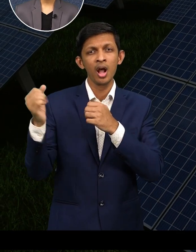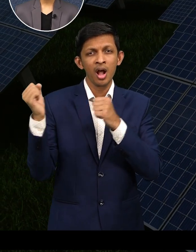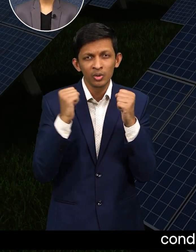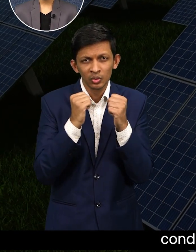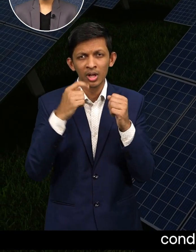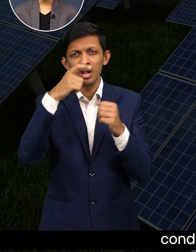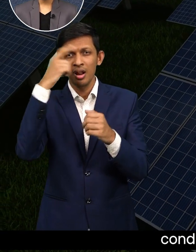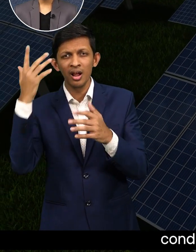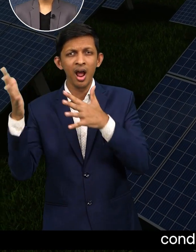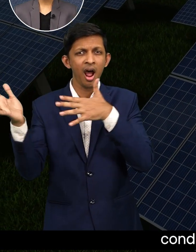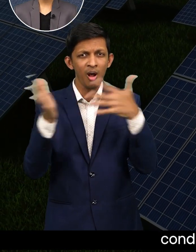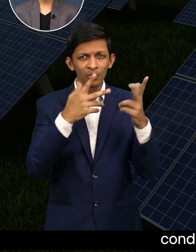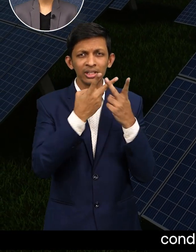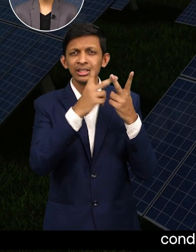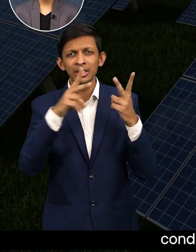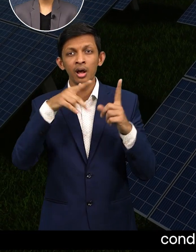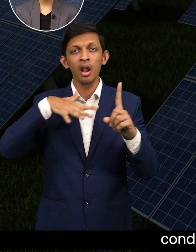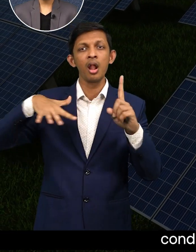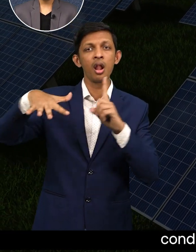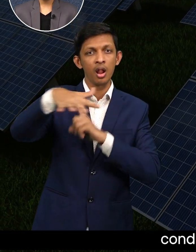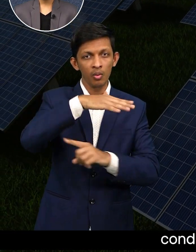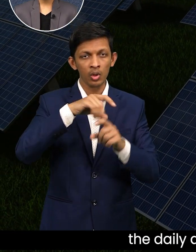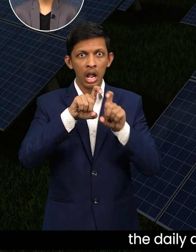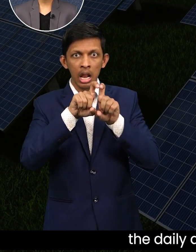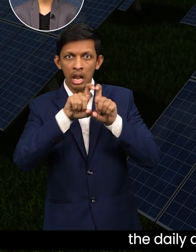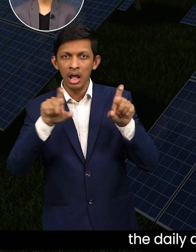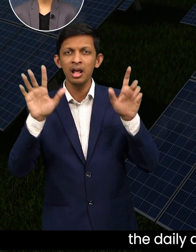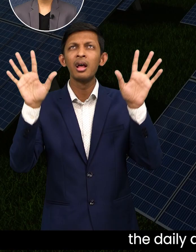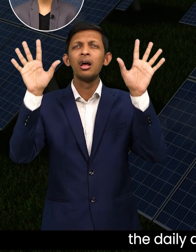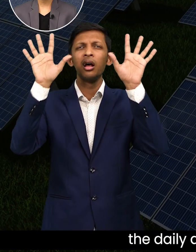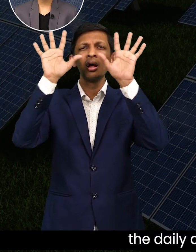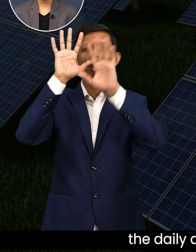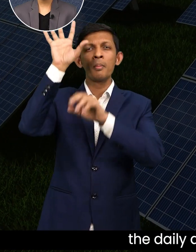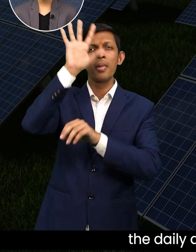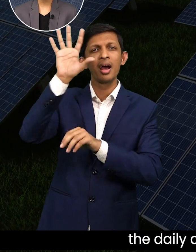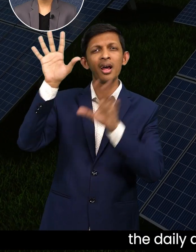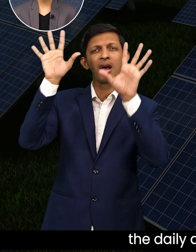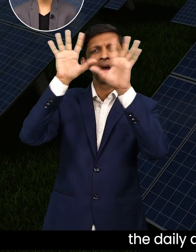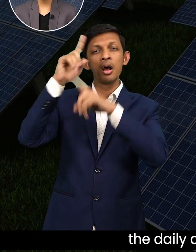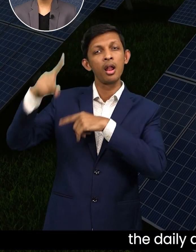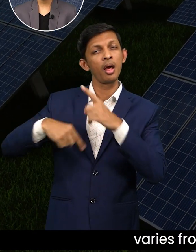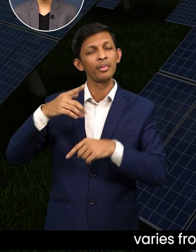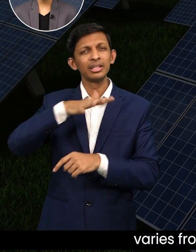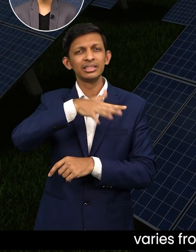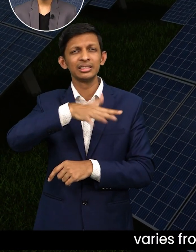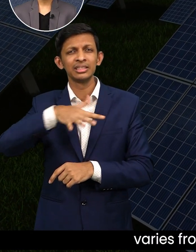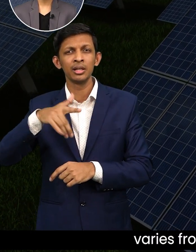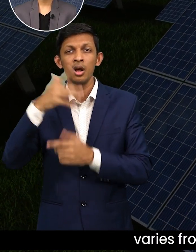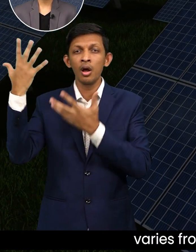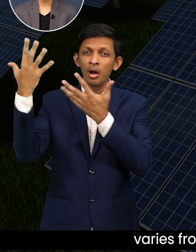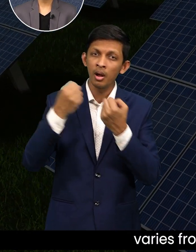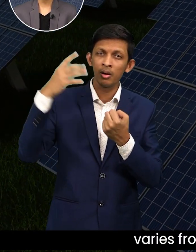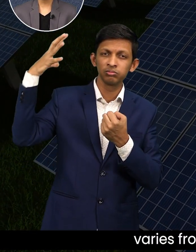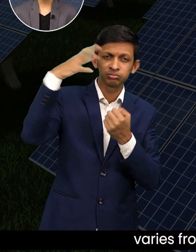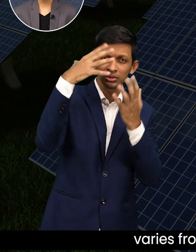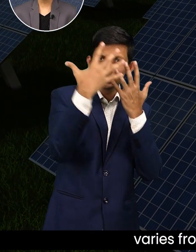Under the weather conditions of clear cloudless sky, the daily average of received solar energy varies from